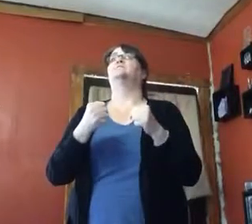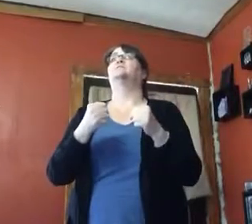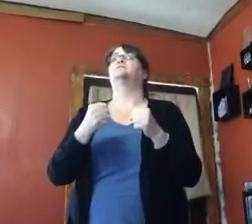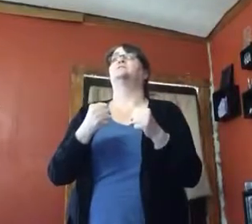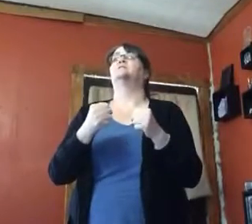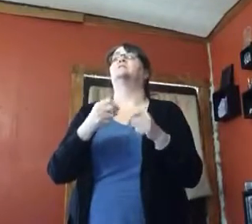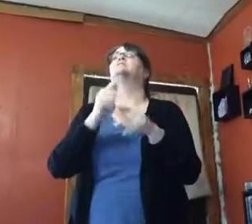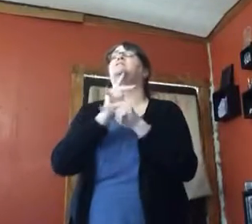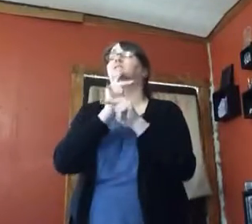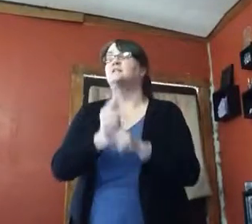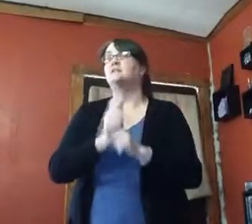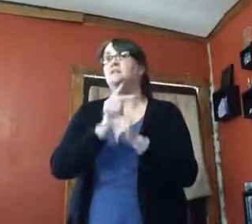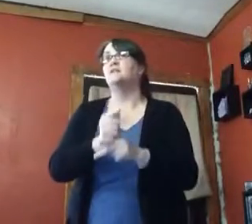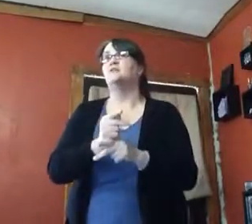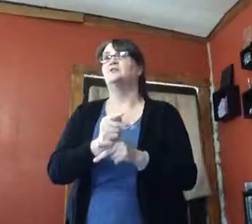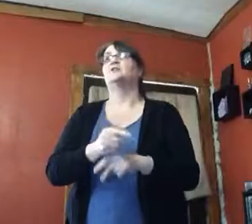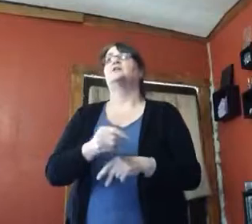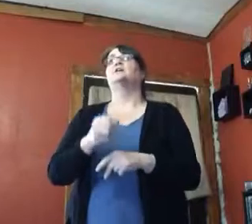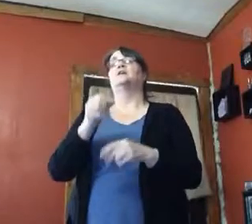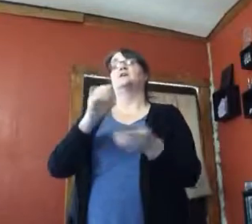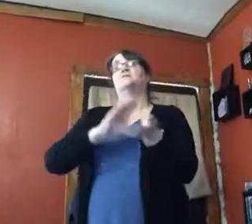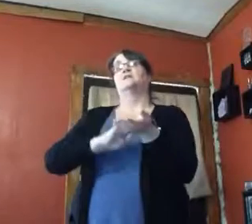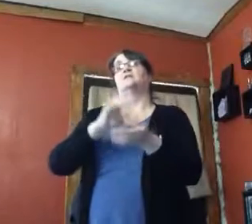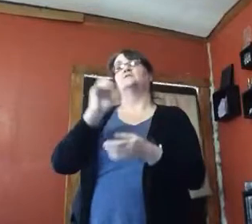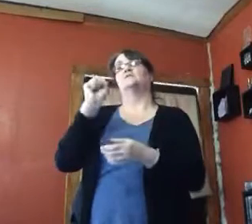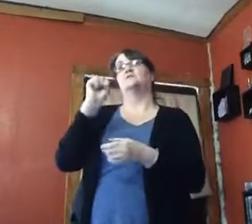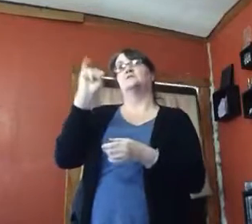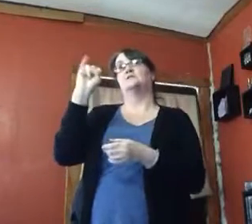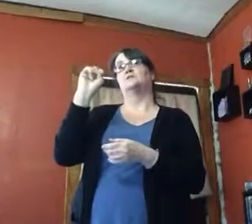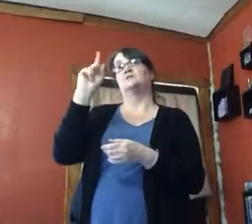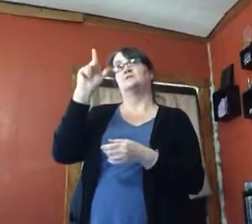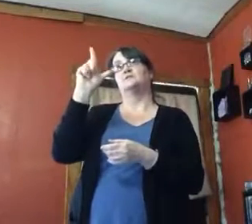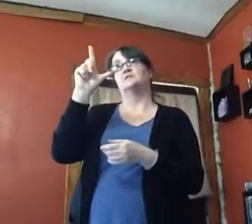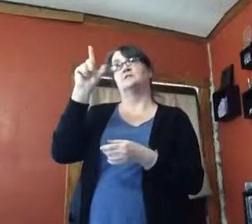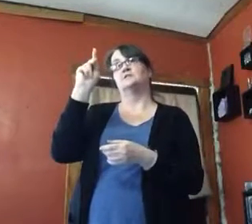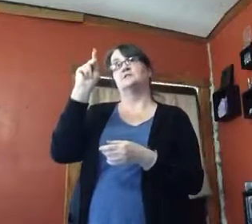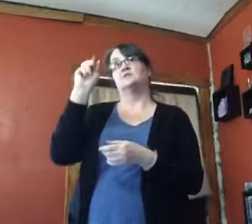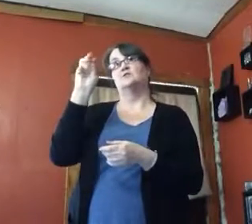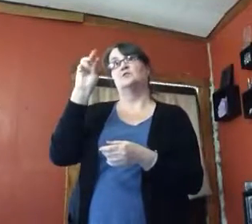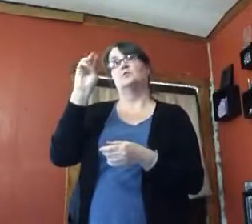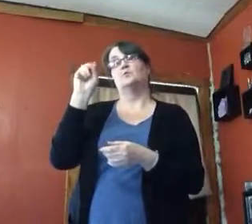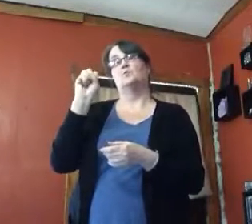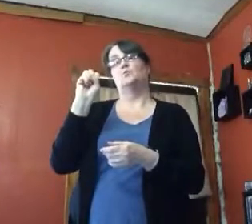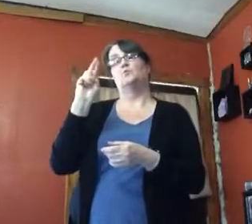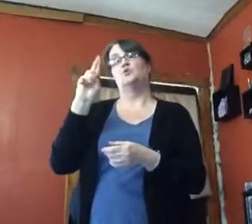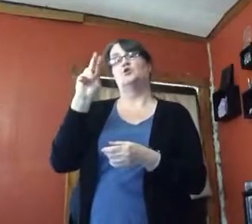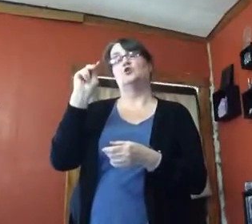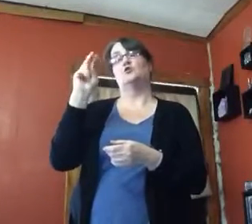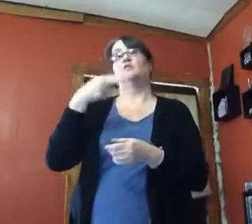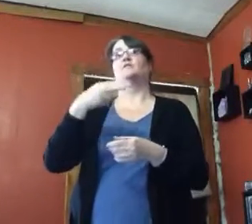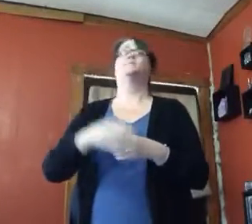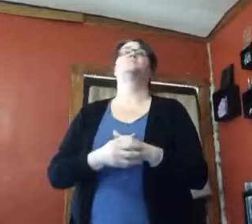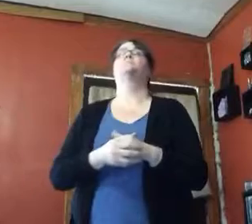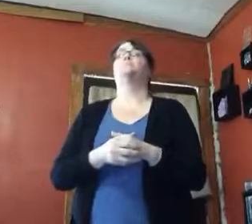diluent belladonna. At the hospital, a despairing Wilson experienced